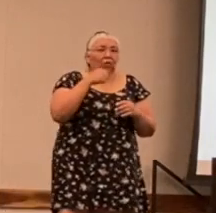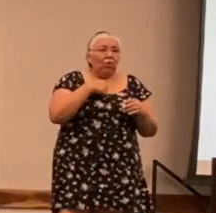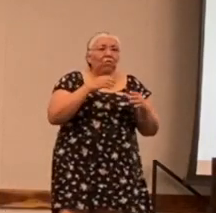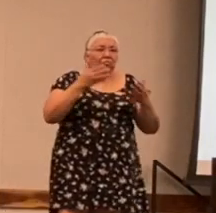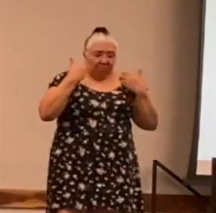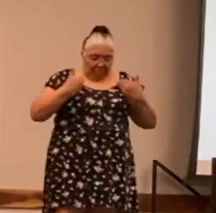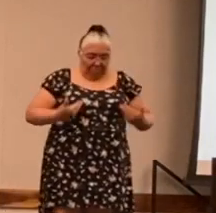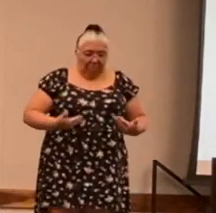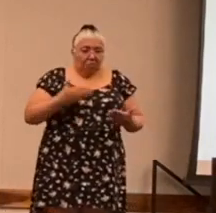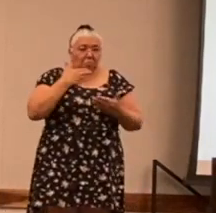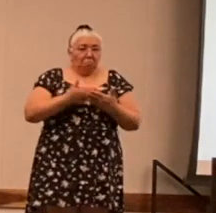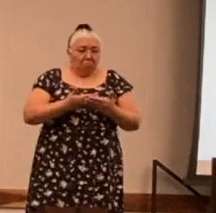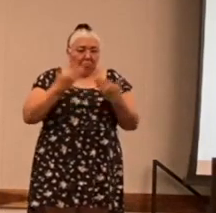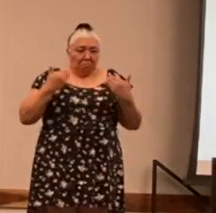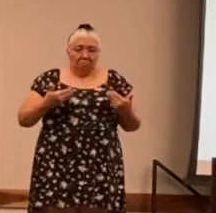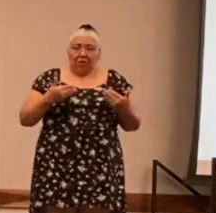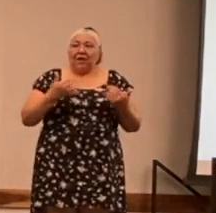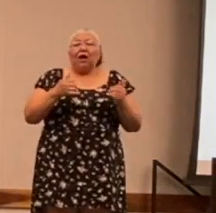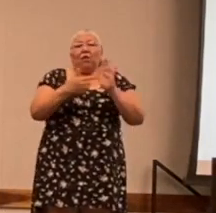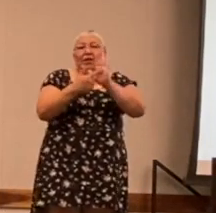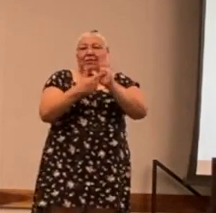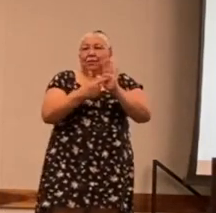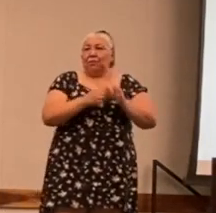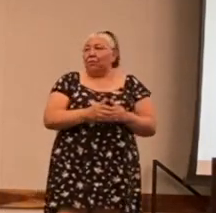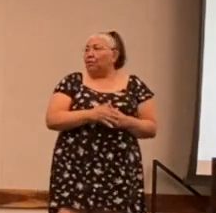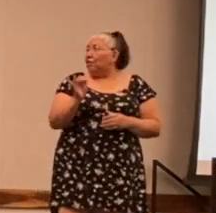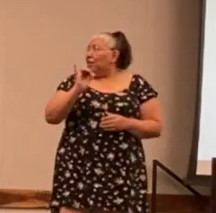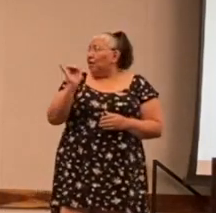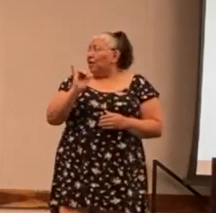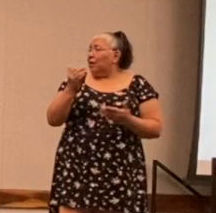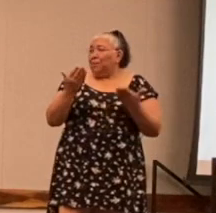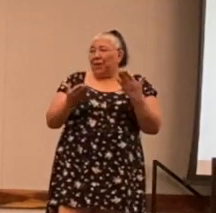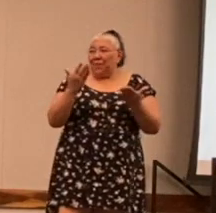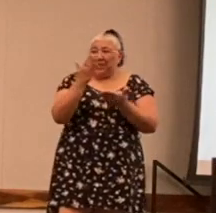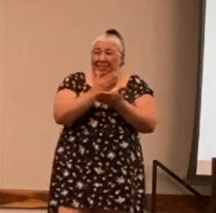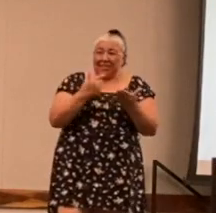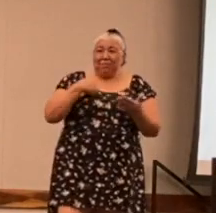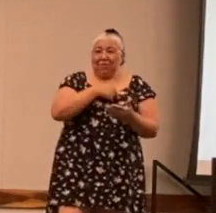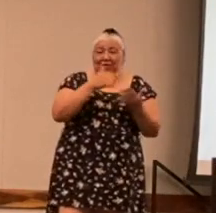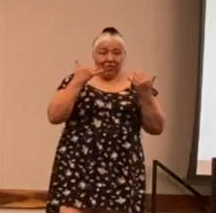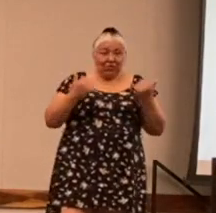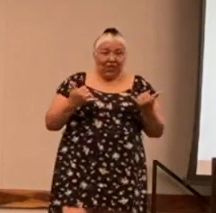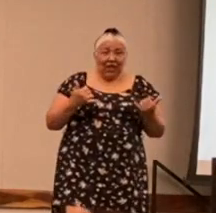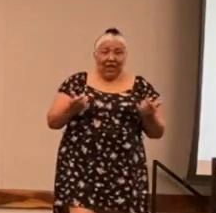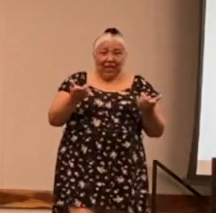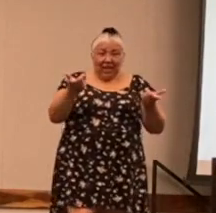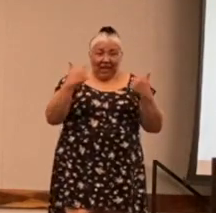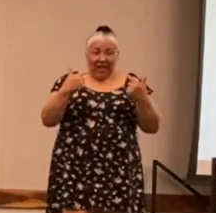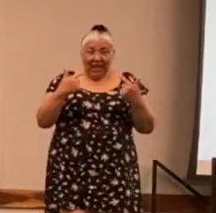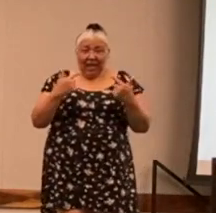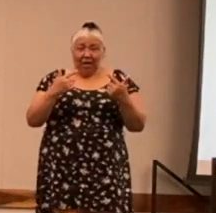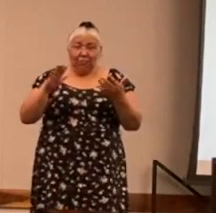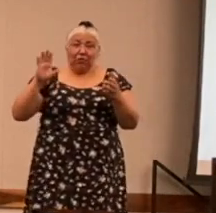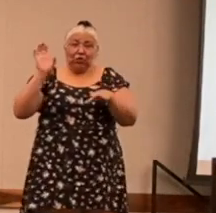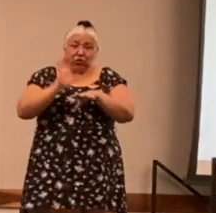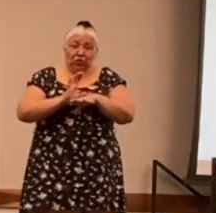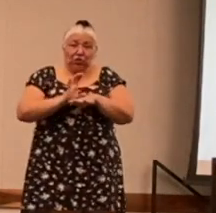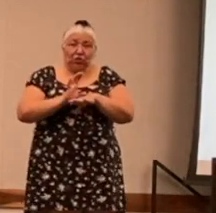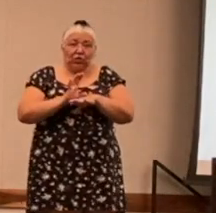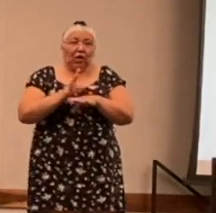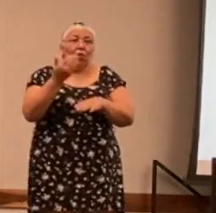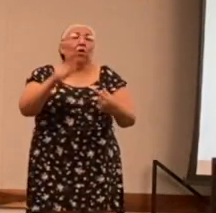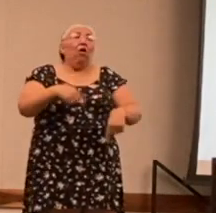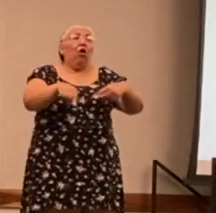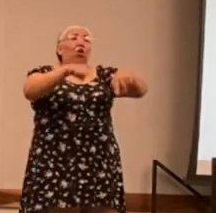together. Let me give you an example. Like maybe some of us today came all the way to church and we're